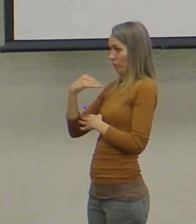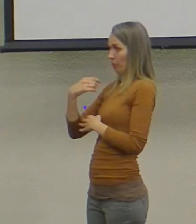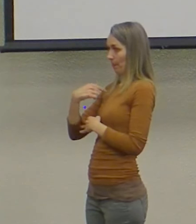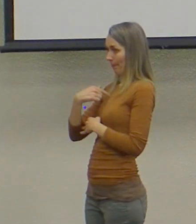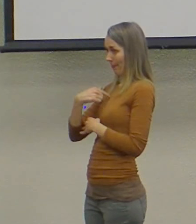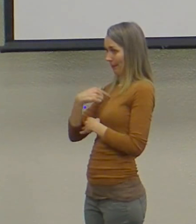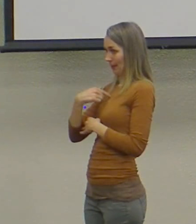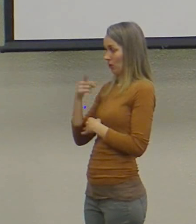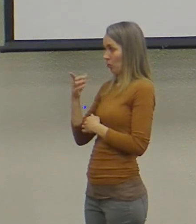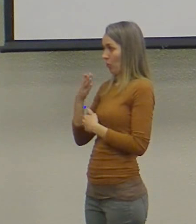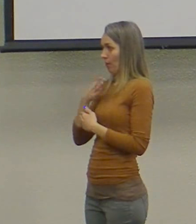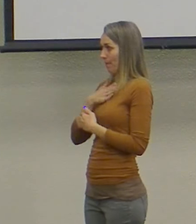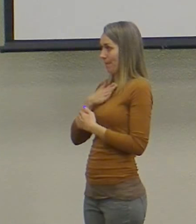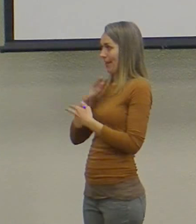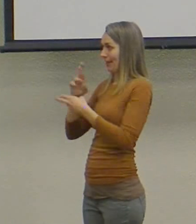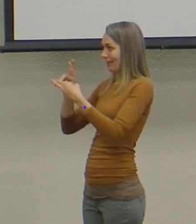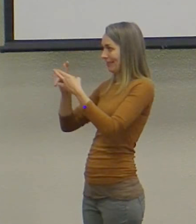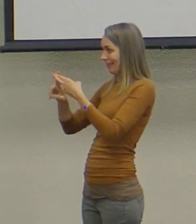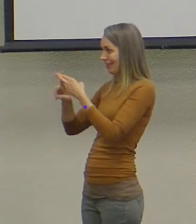since you are a kinsman redeemer."